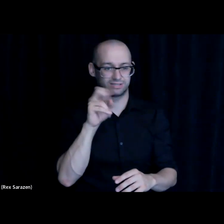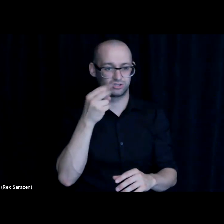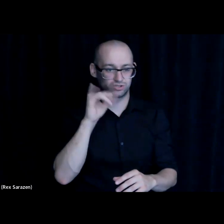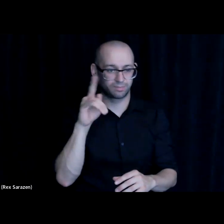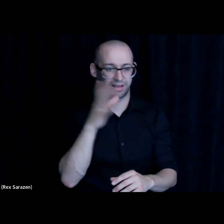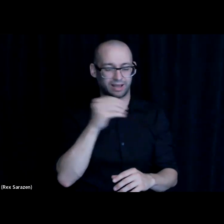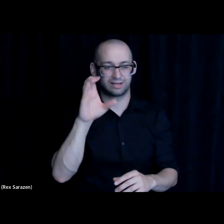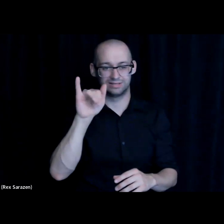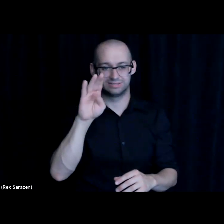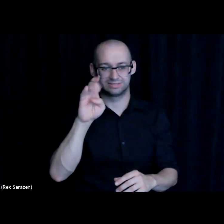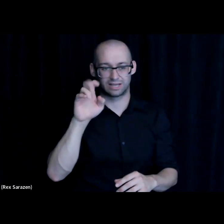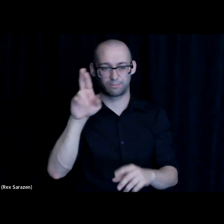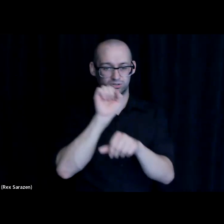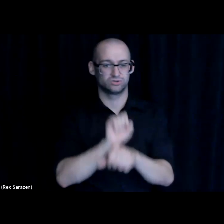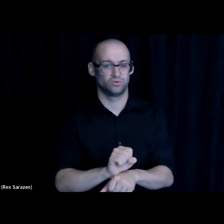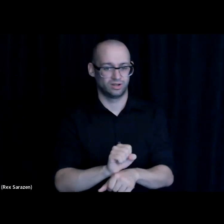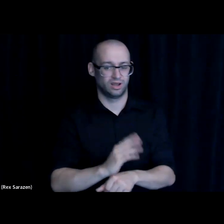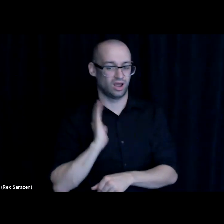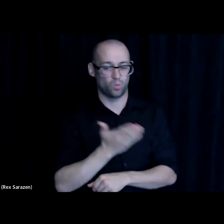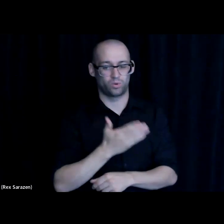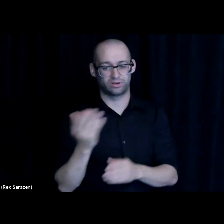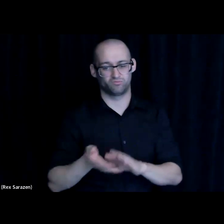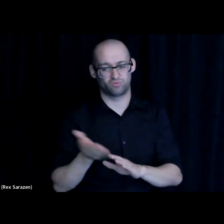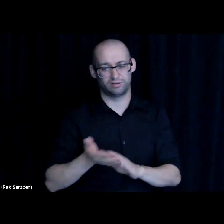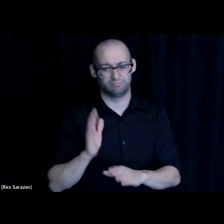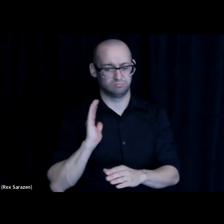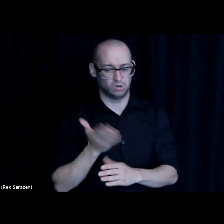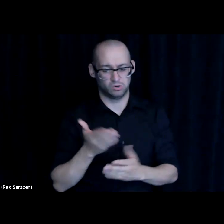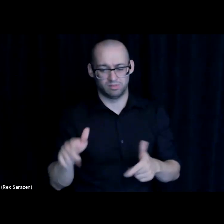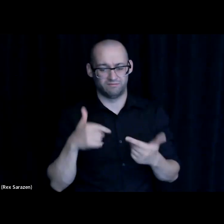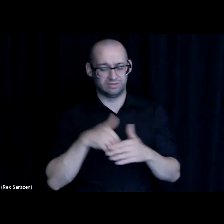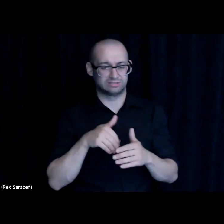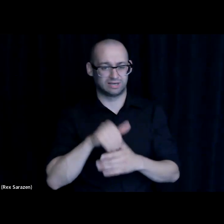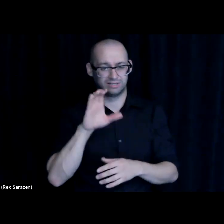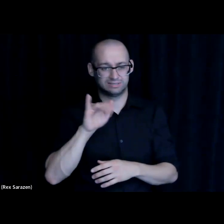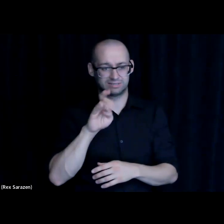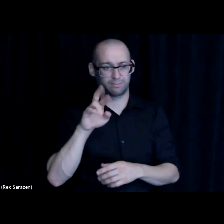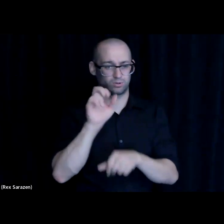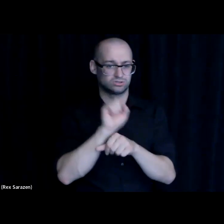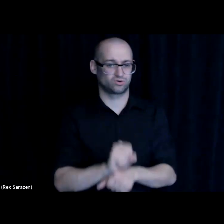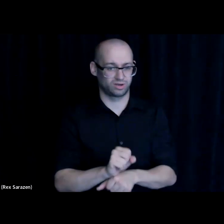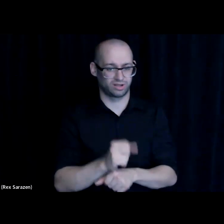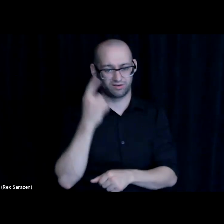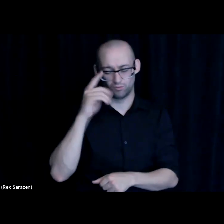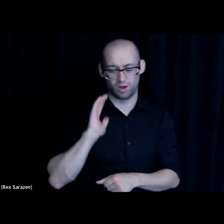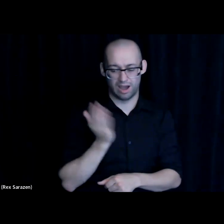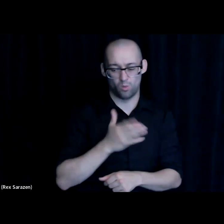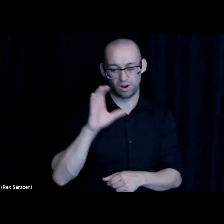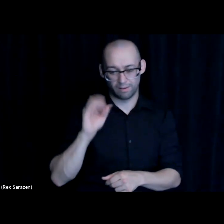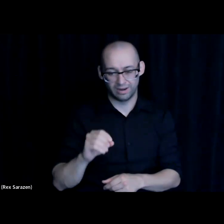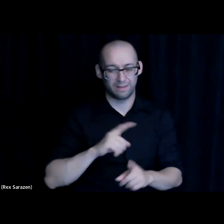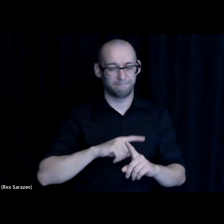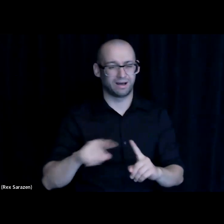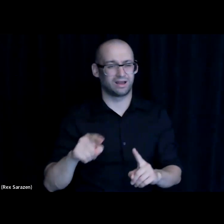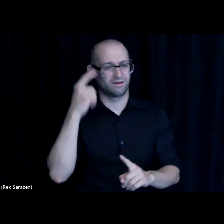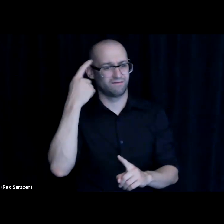many of us, in organizations where cybersecurity means one thing, but cybersecurity for grandma or cybersecurity for a parent means a